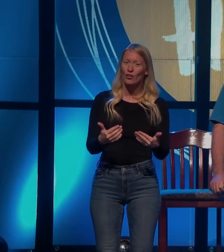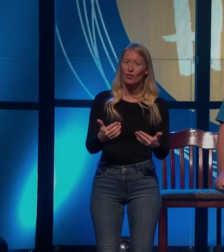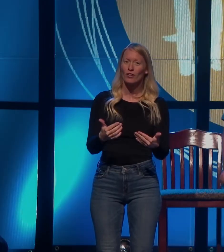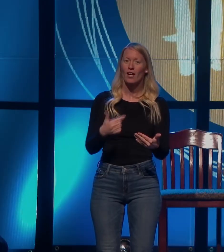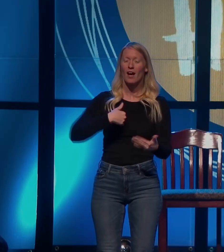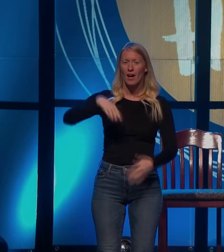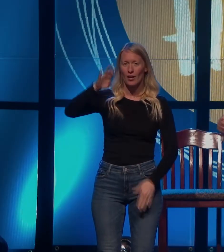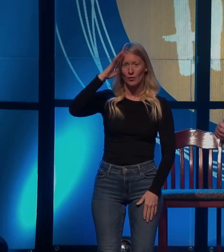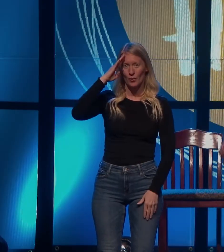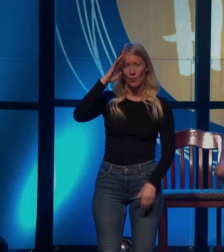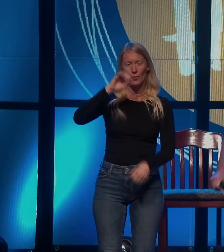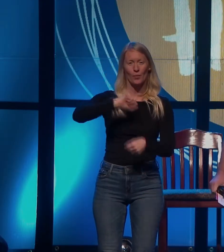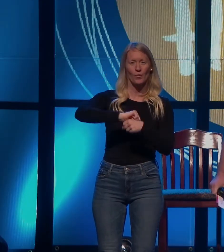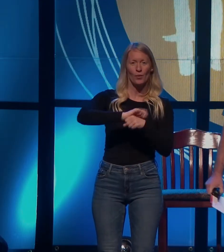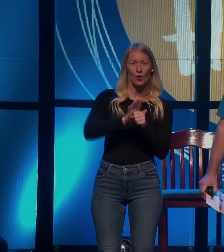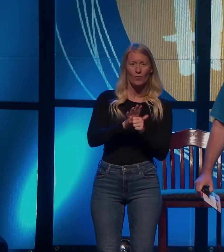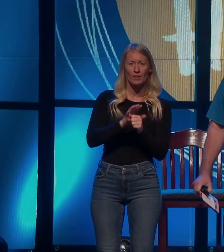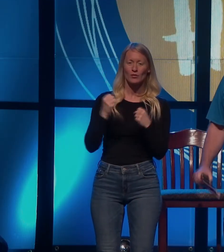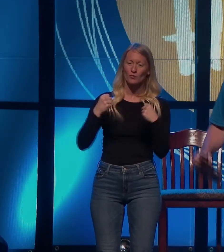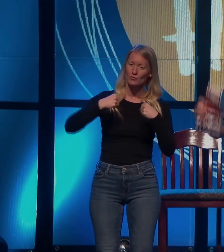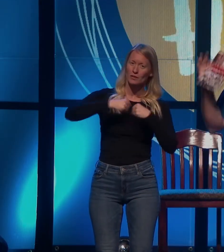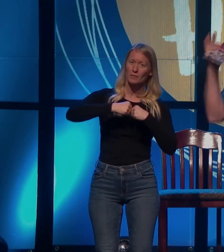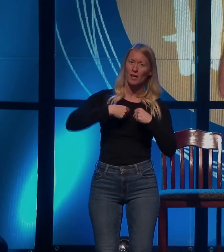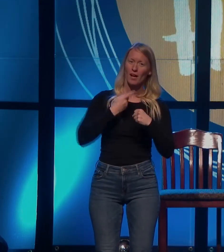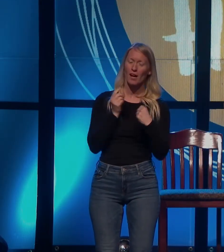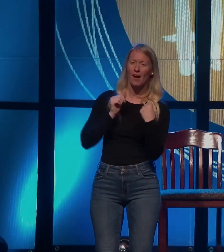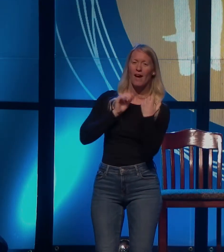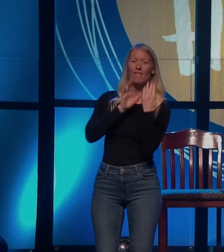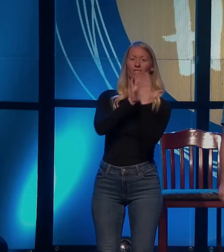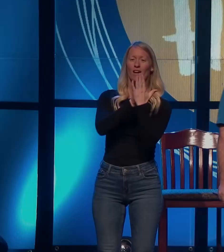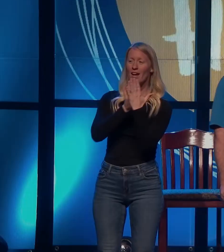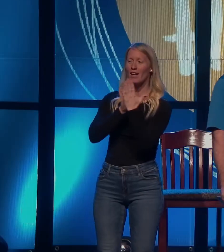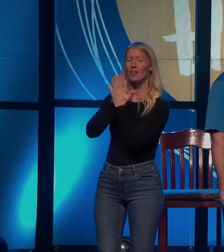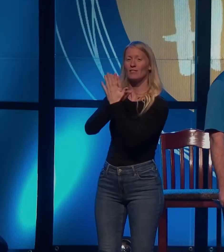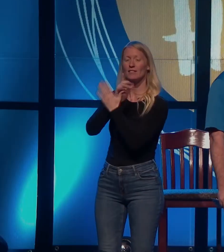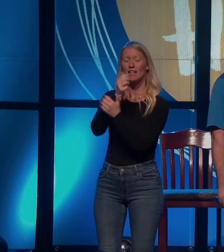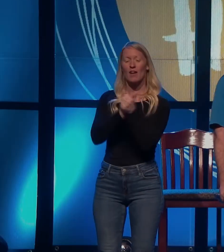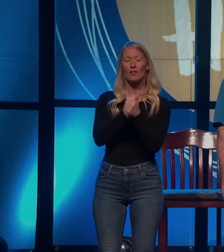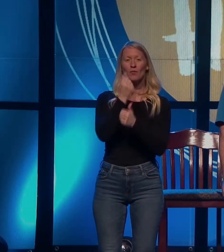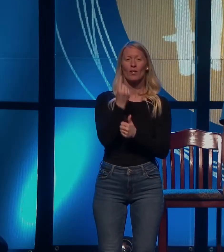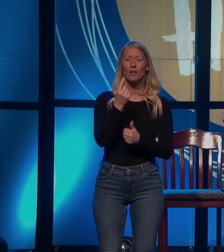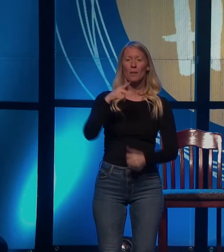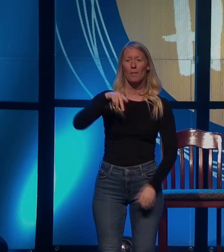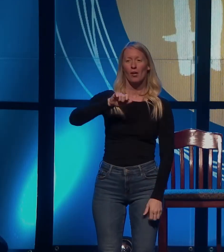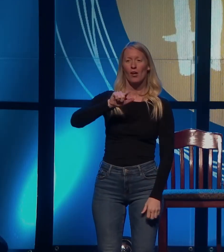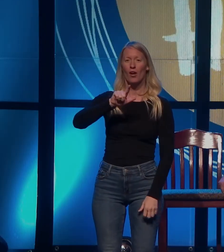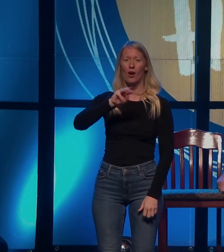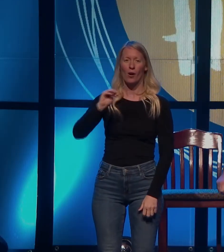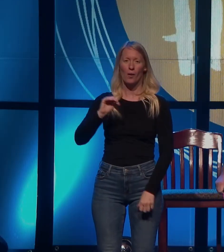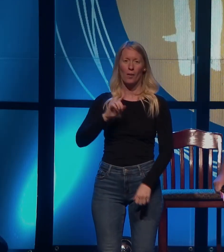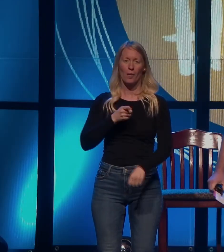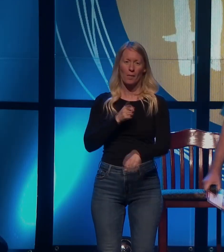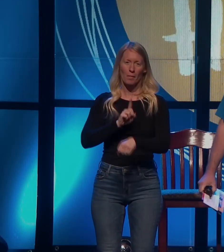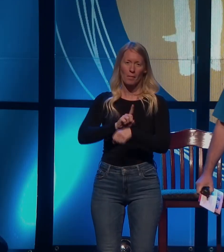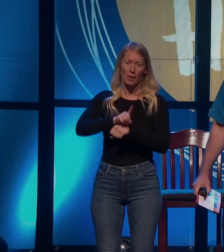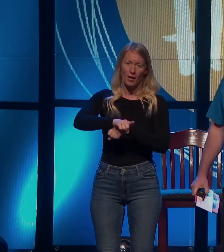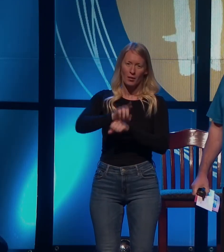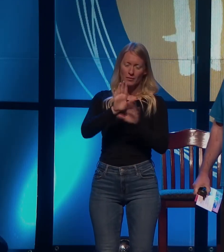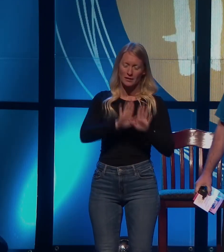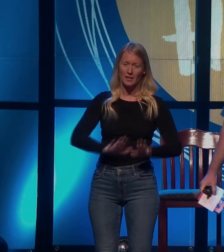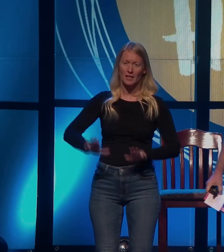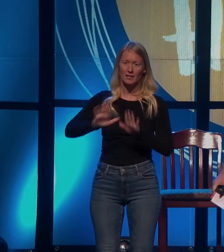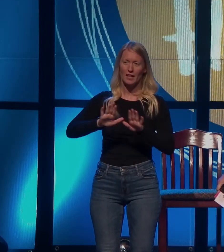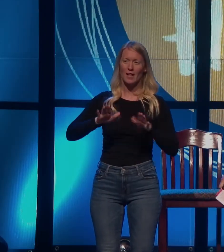came in and we went to the fist bump, but let's do fives, high fives, everybody. Palm Sunday. Say happy Palm Sunday to